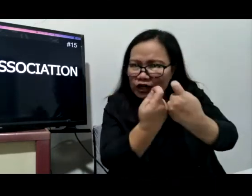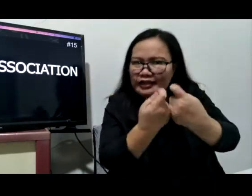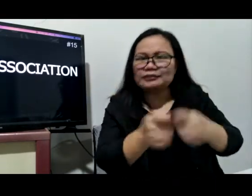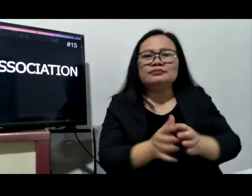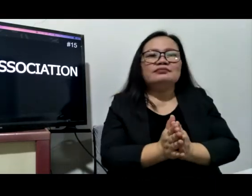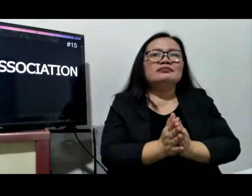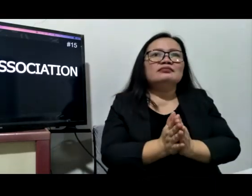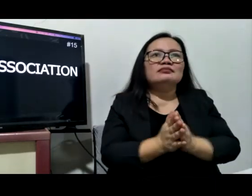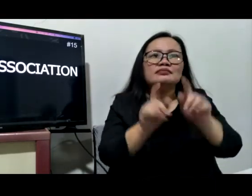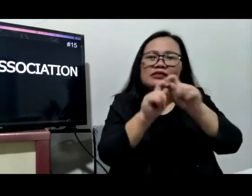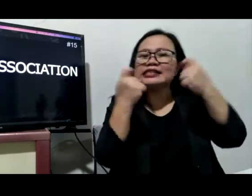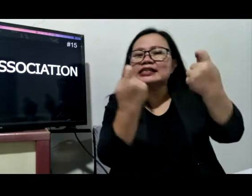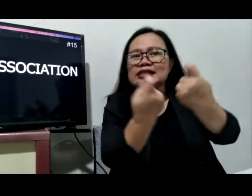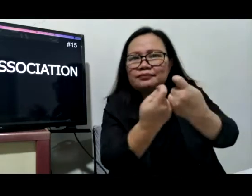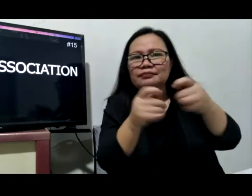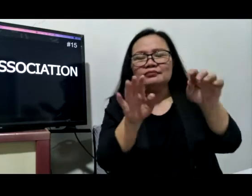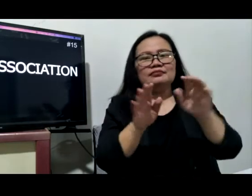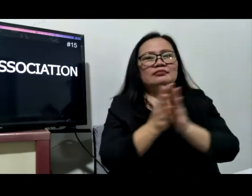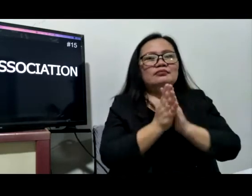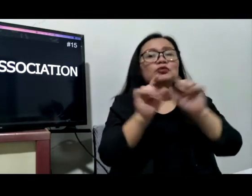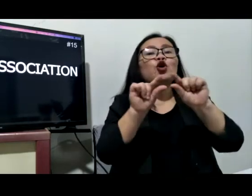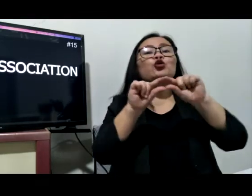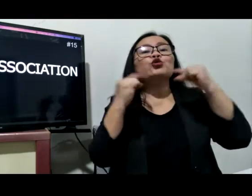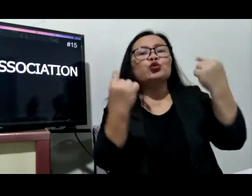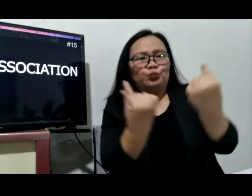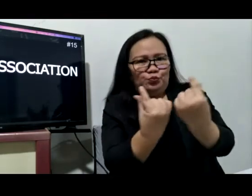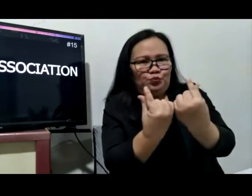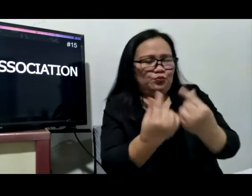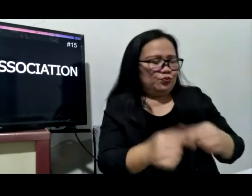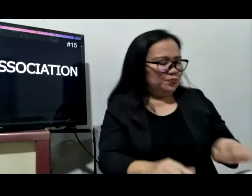tribe, team, group.